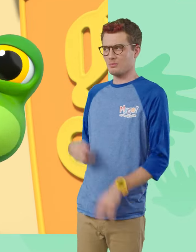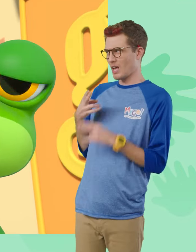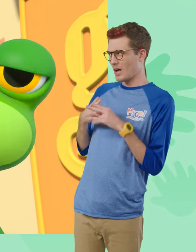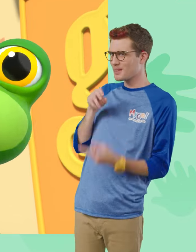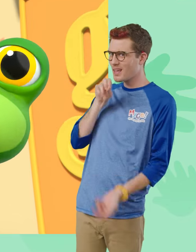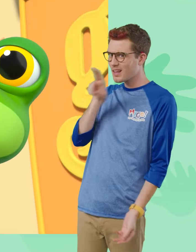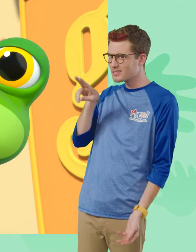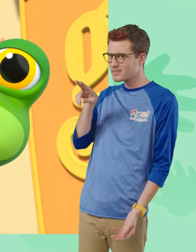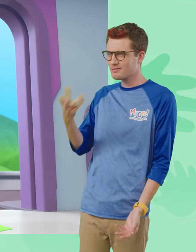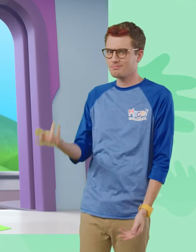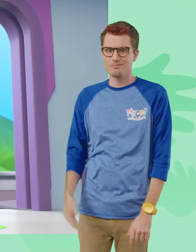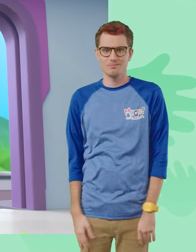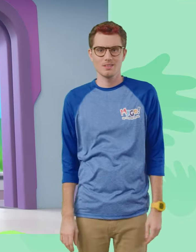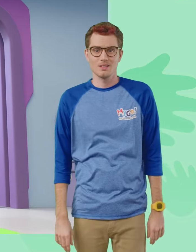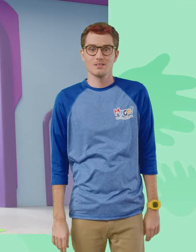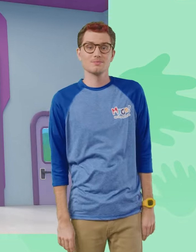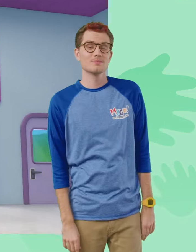The name's Gecko.